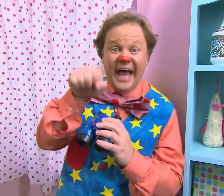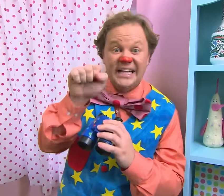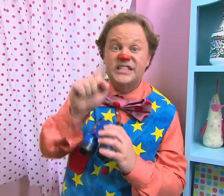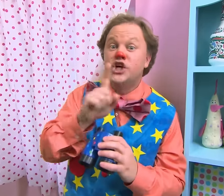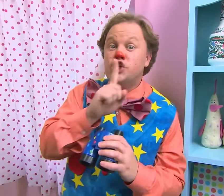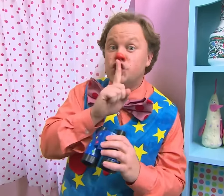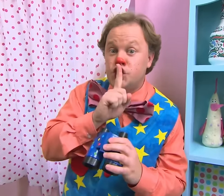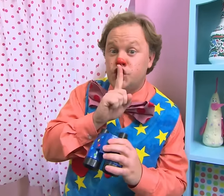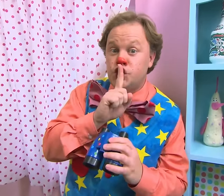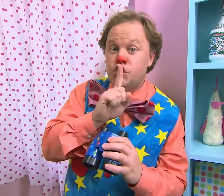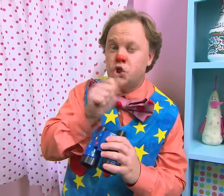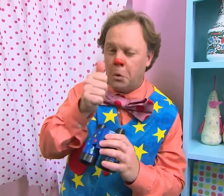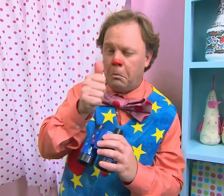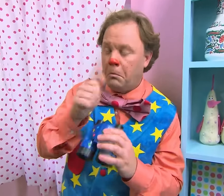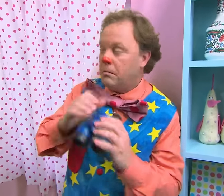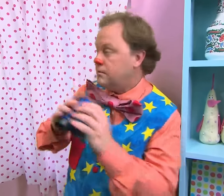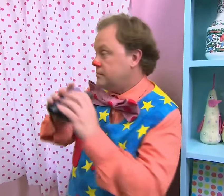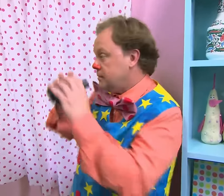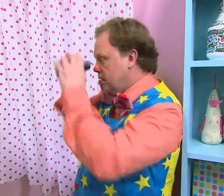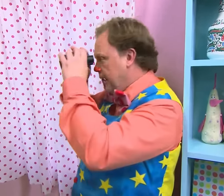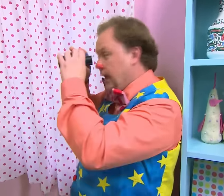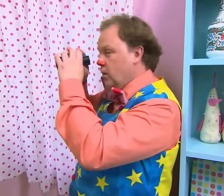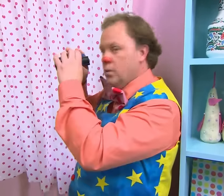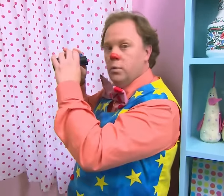Yes! Can we come too?